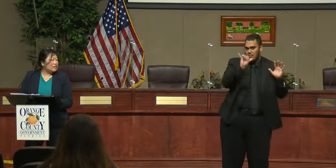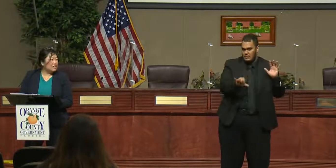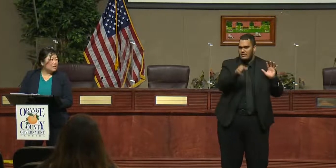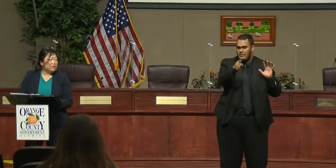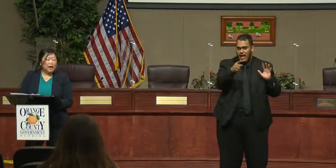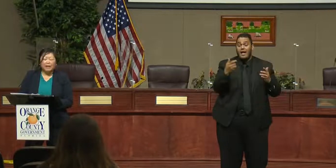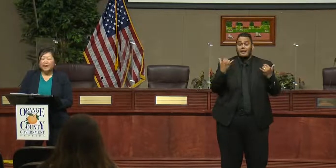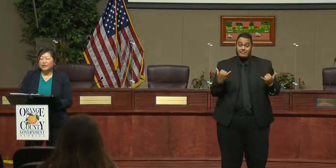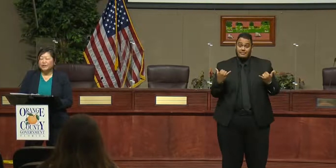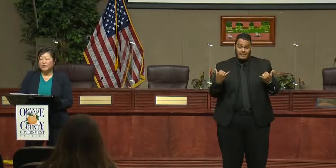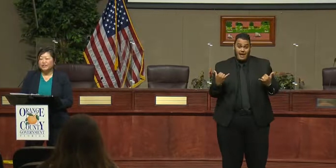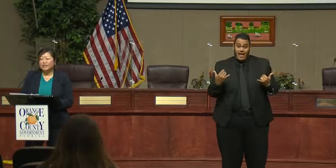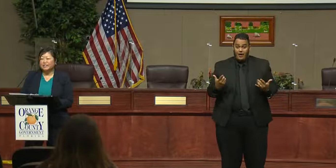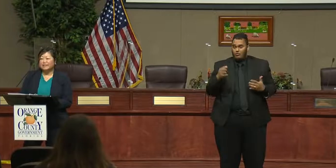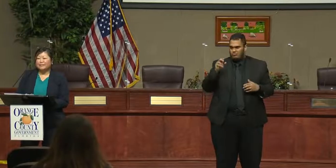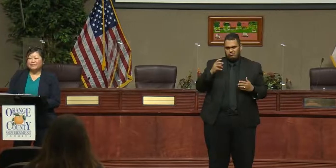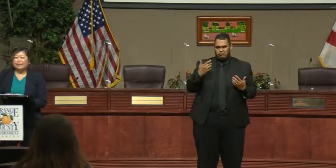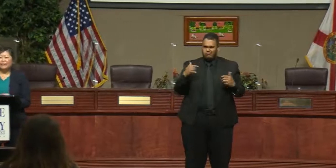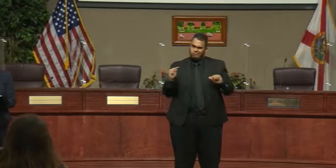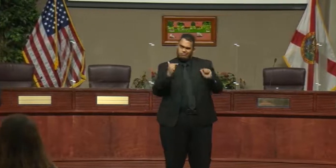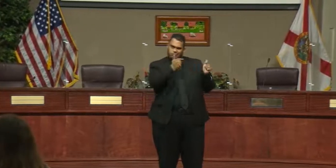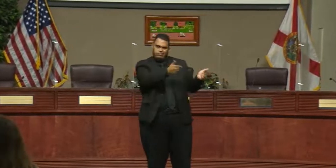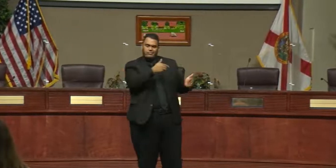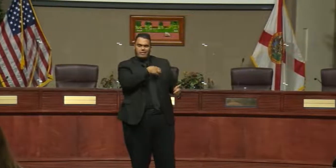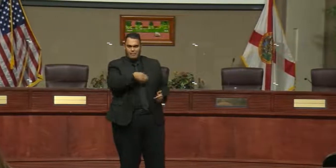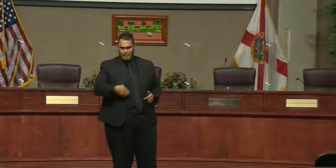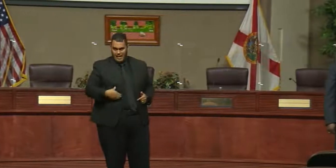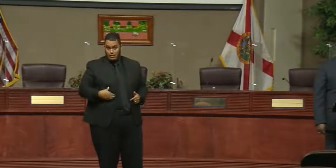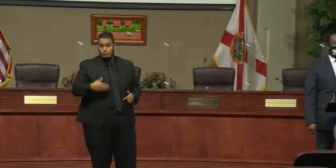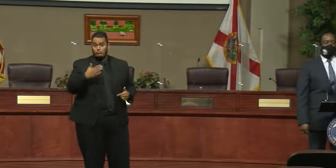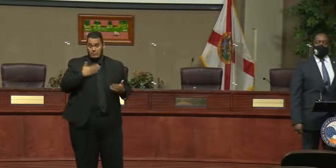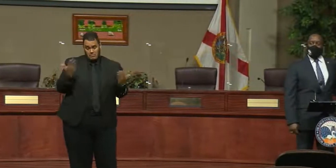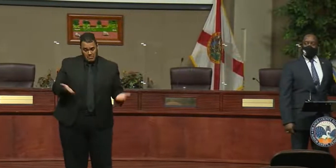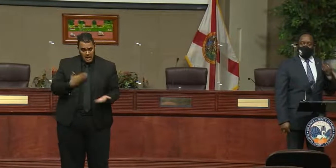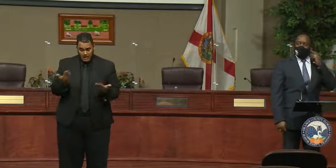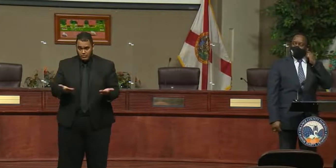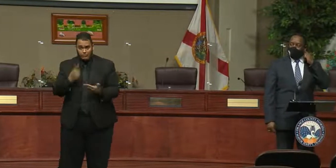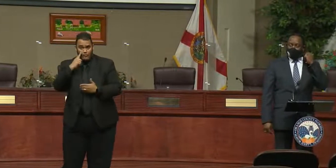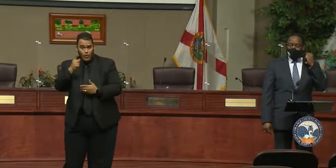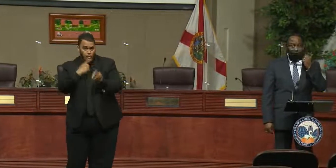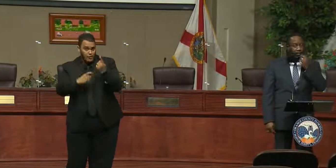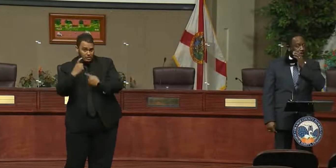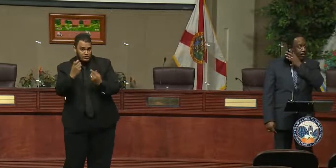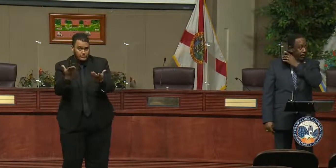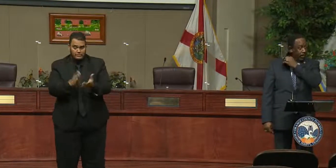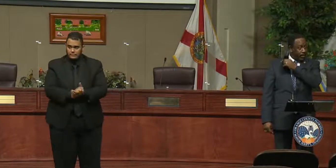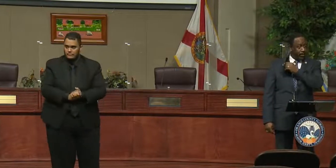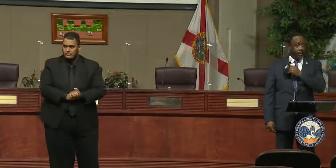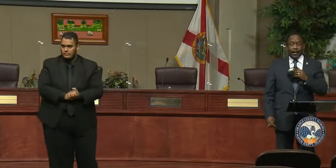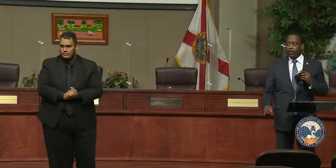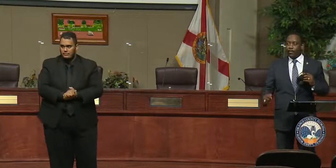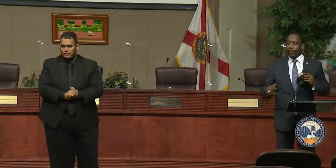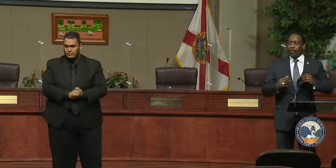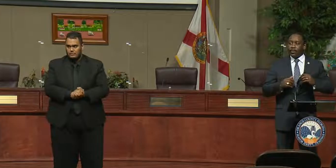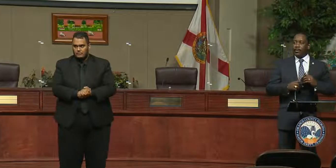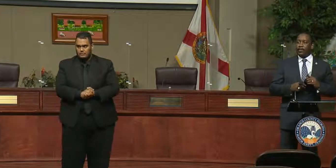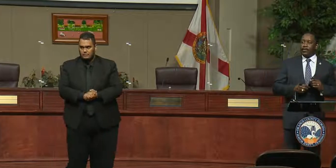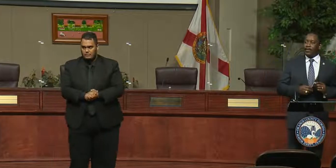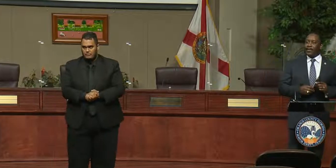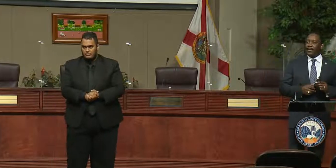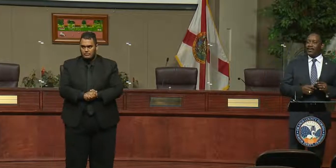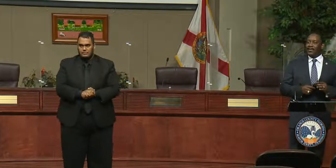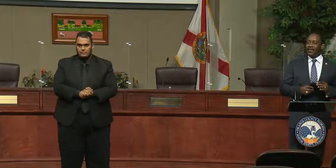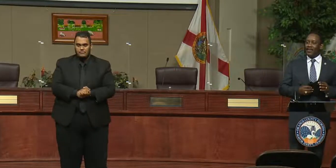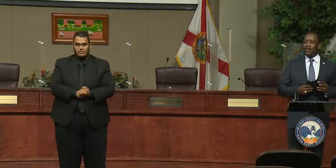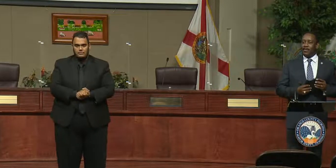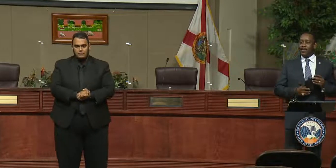I'll be happy to answer any questions. Okay, we'll open it up for questions at this time. Questions,